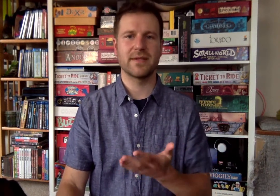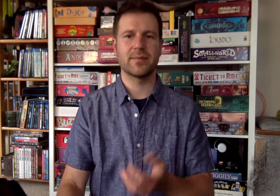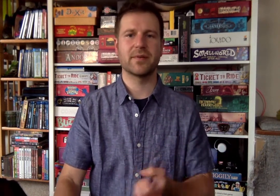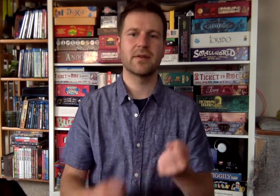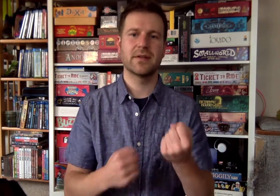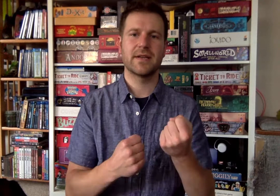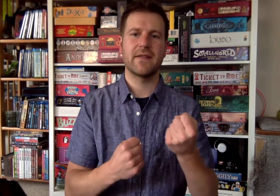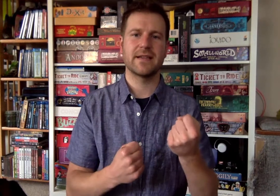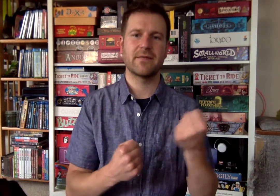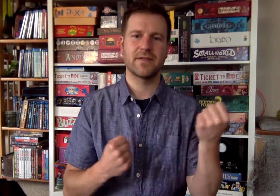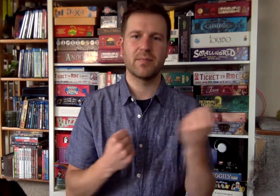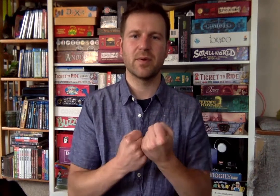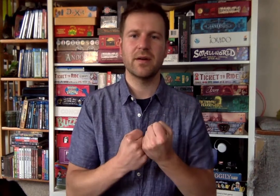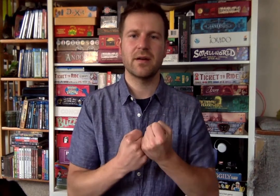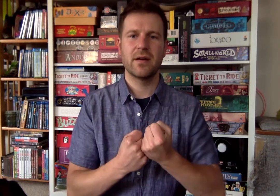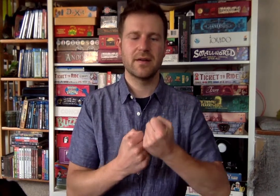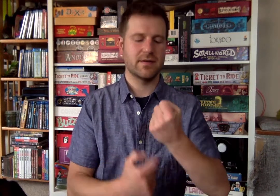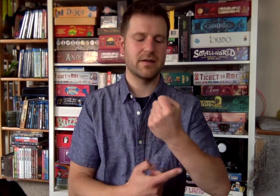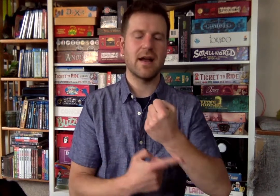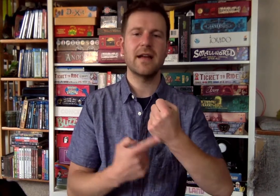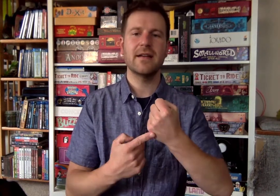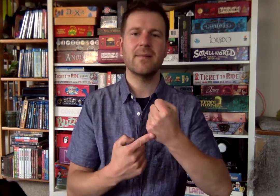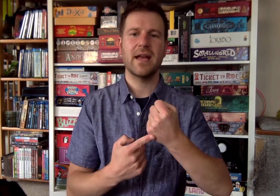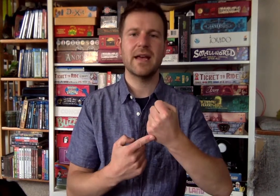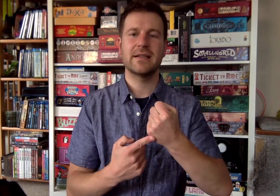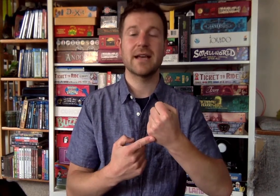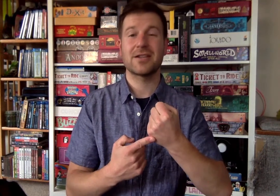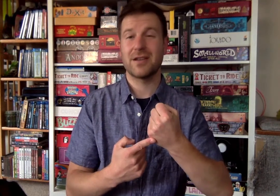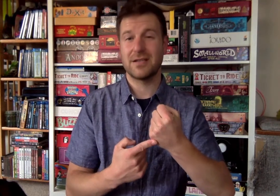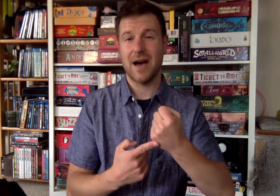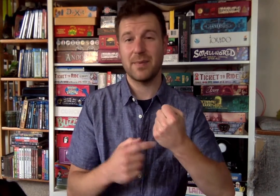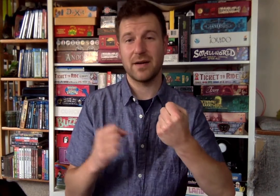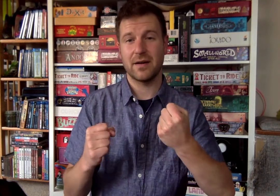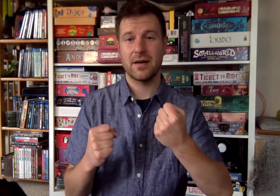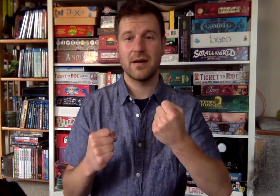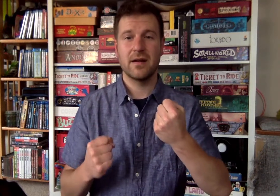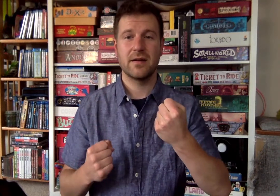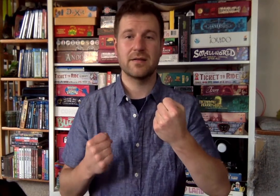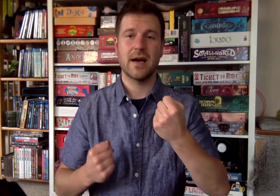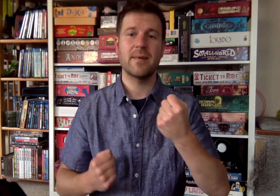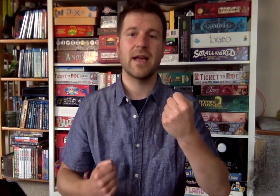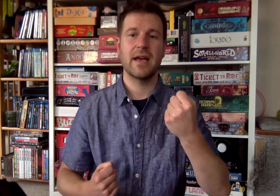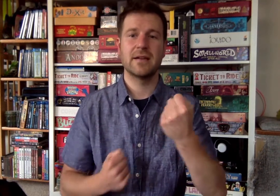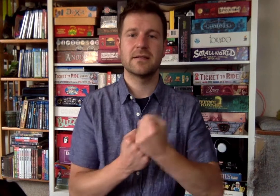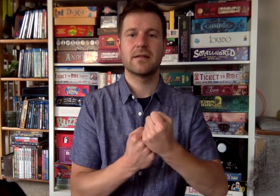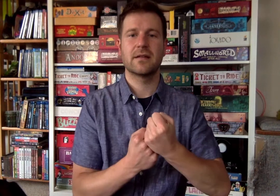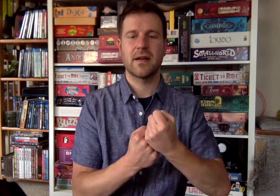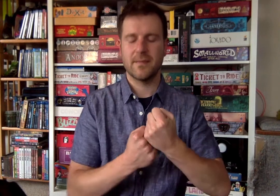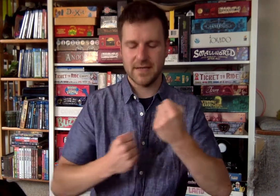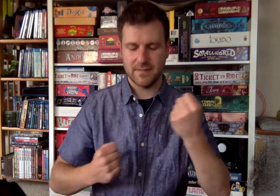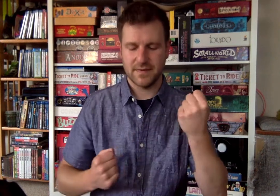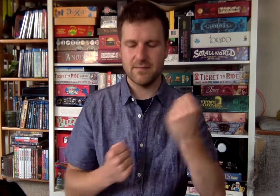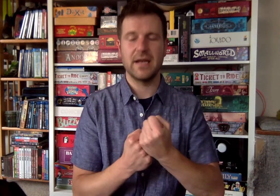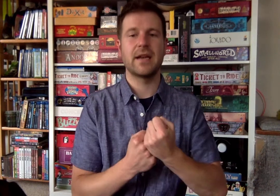principal. So you have the sign for support. So your non-dominant hand is actually on top here. Your dominant hand comes up to meet it